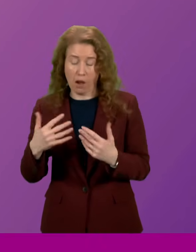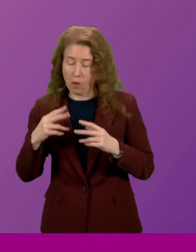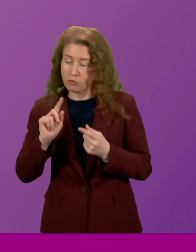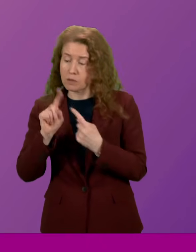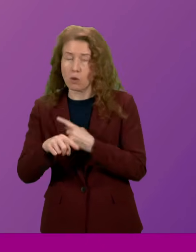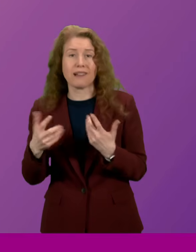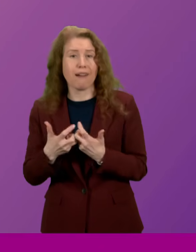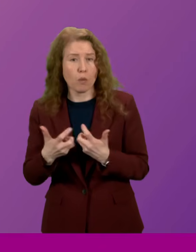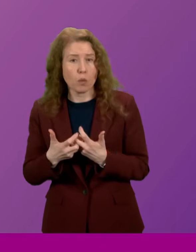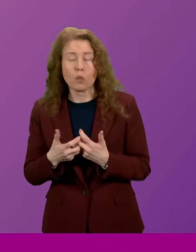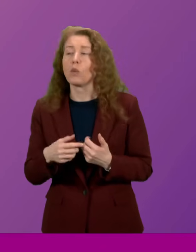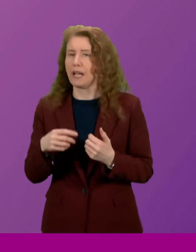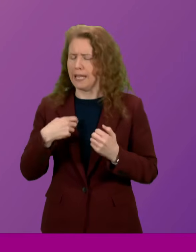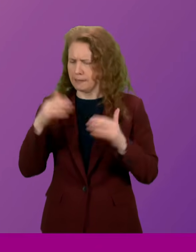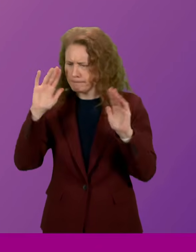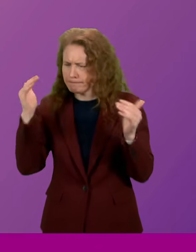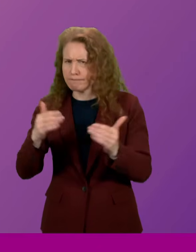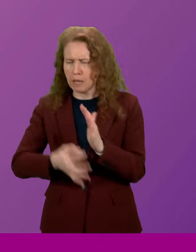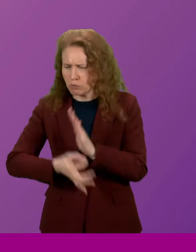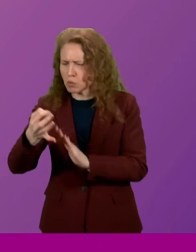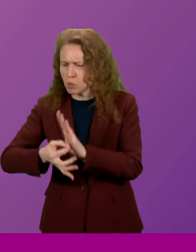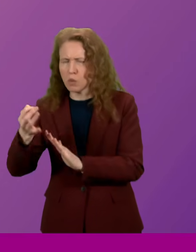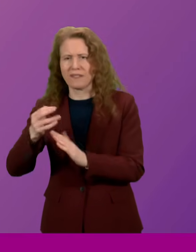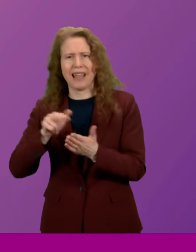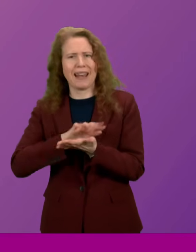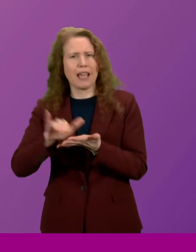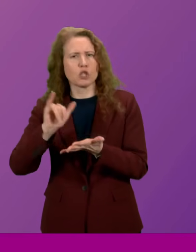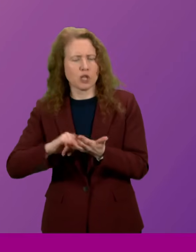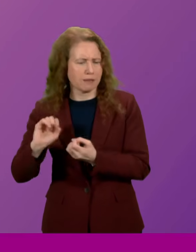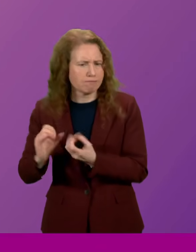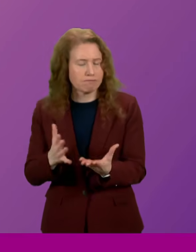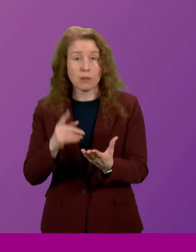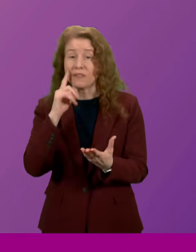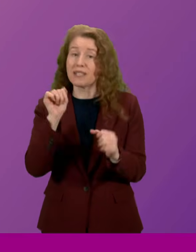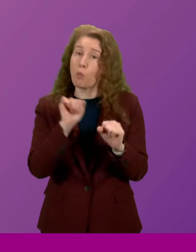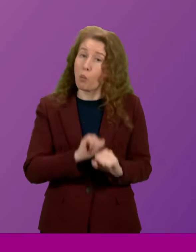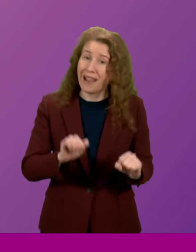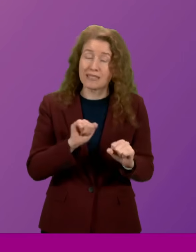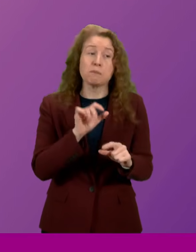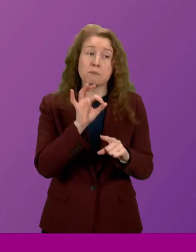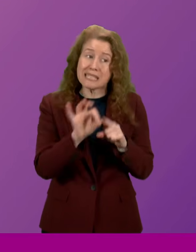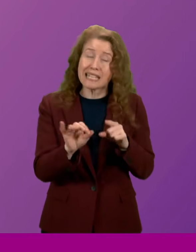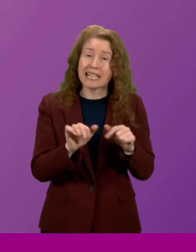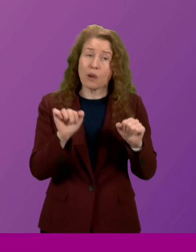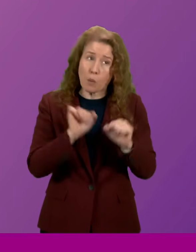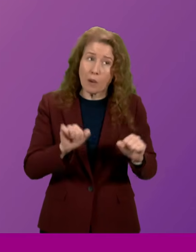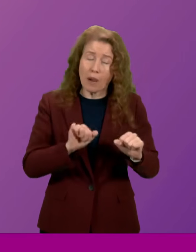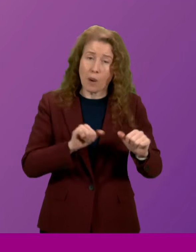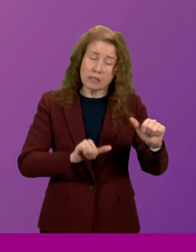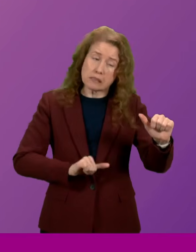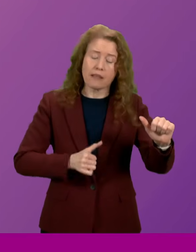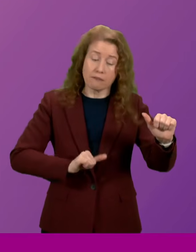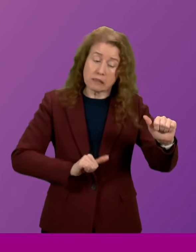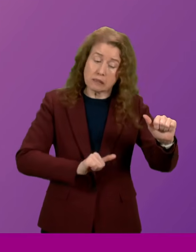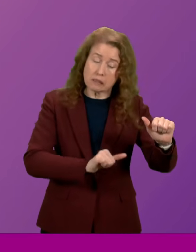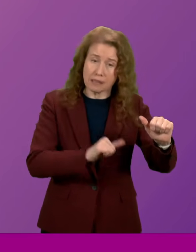its focus on improving the delivery of the National Health Service. We've seen waits, particularly the longest waits, reduce for 4 months